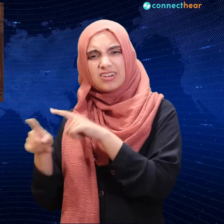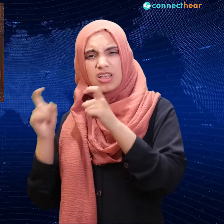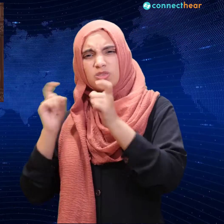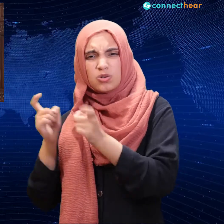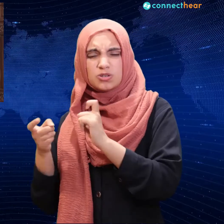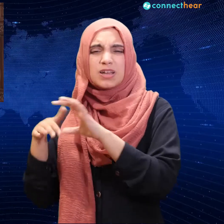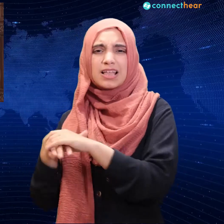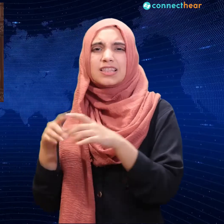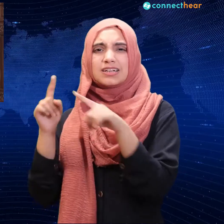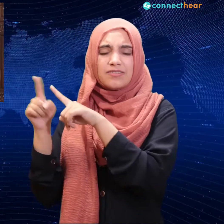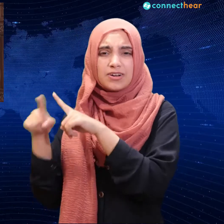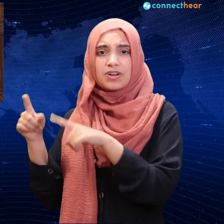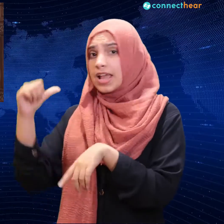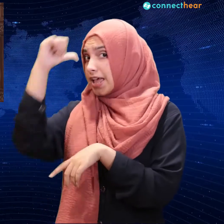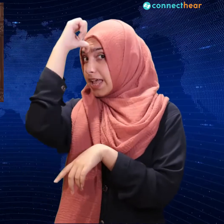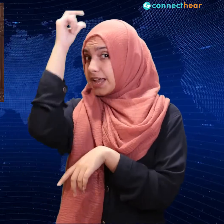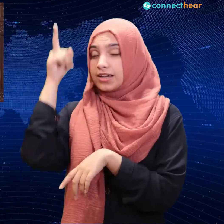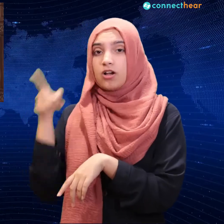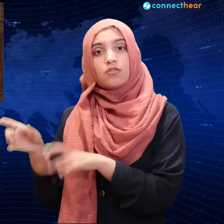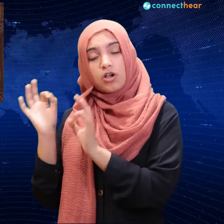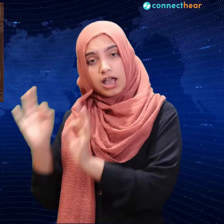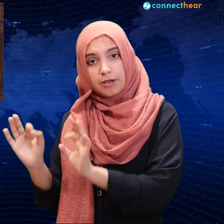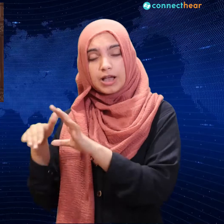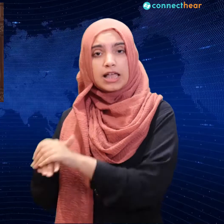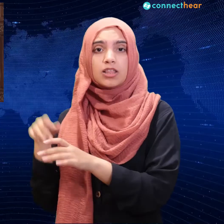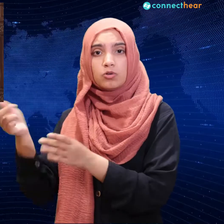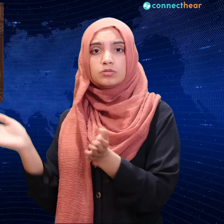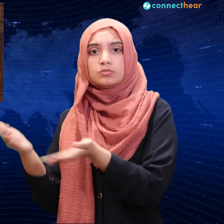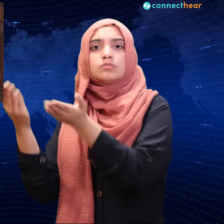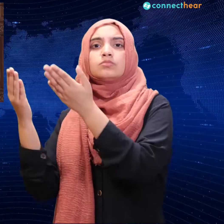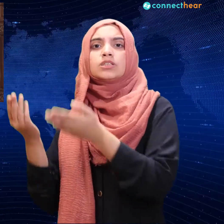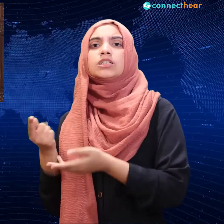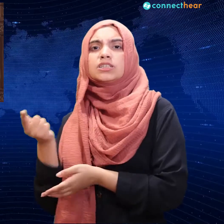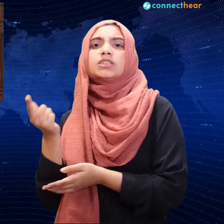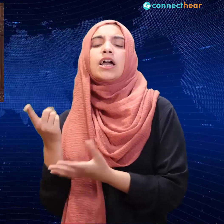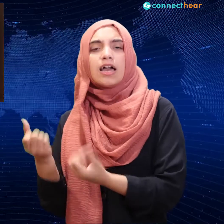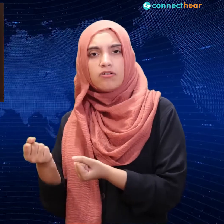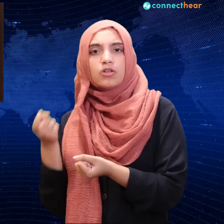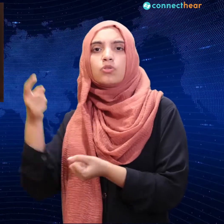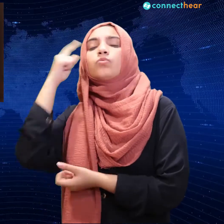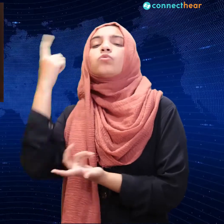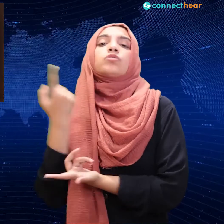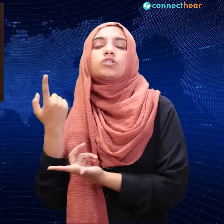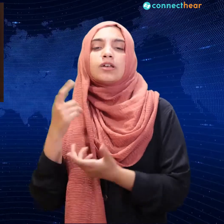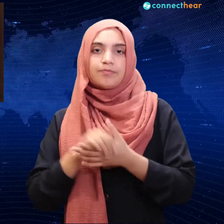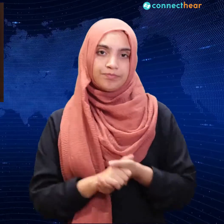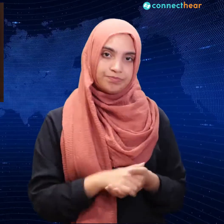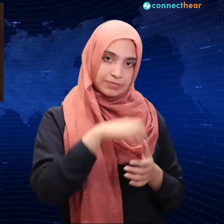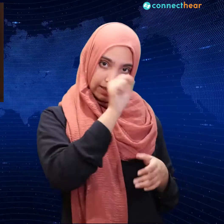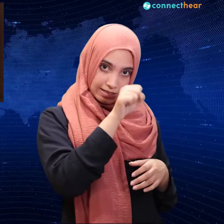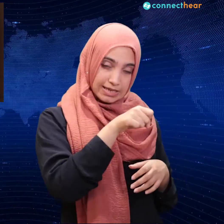neighbour, India, and its role in Afghanistan. He didn't elaborate. Would you care to? Just out of Yes, of course.